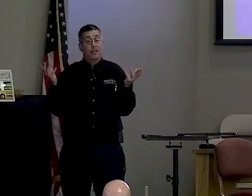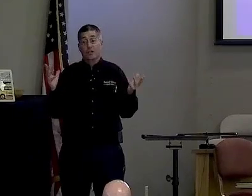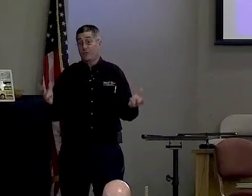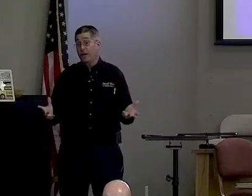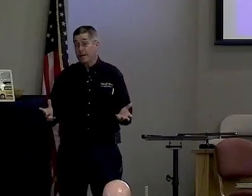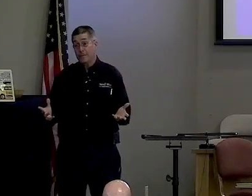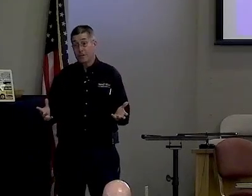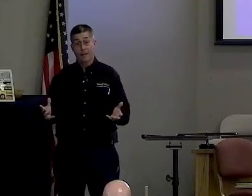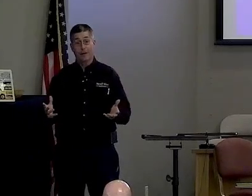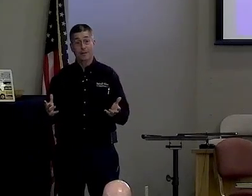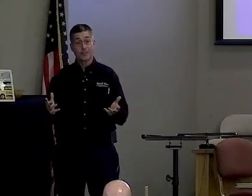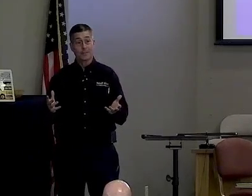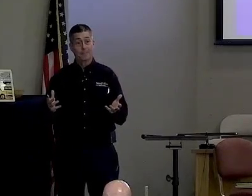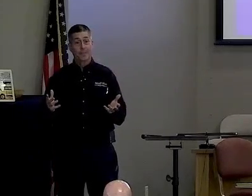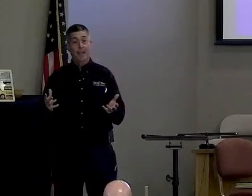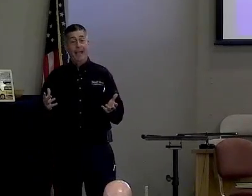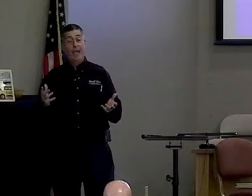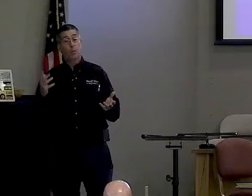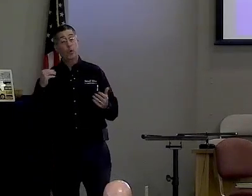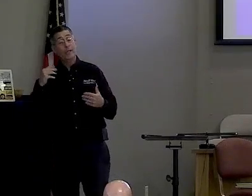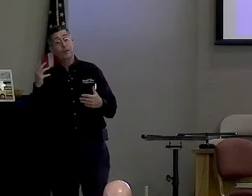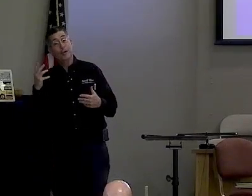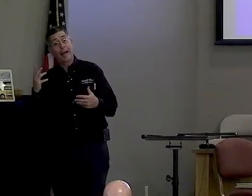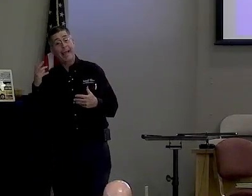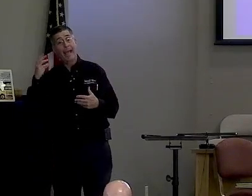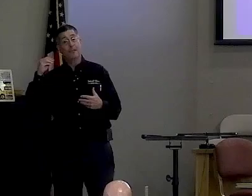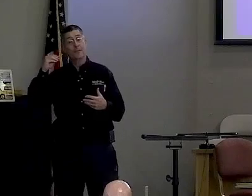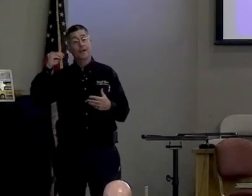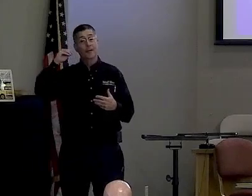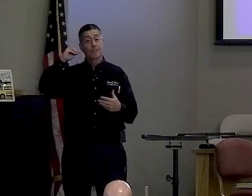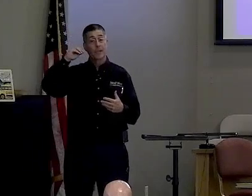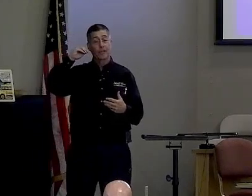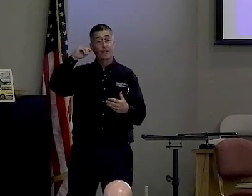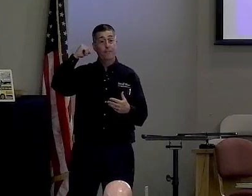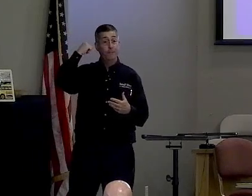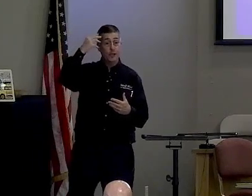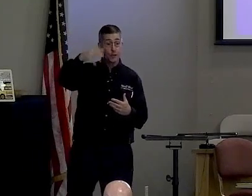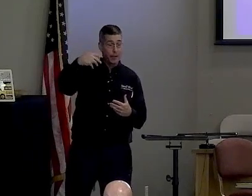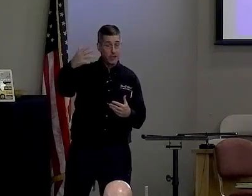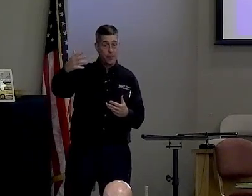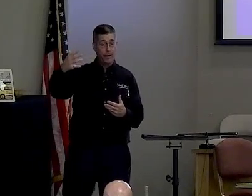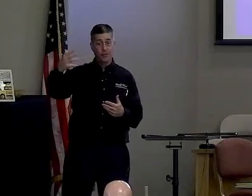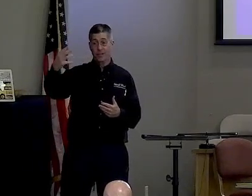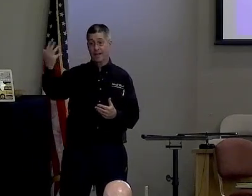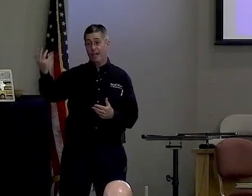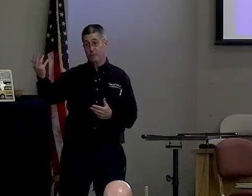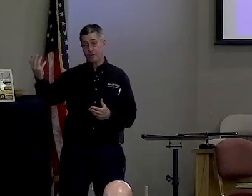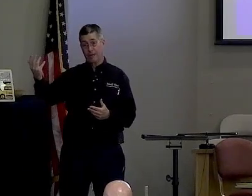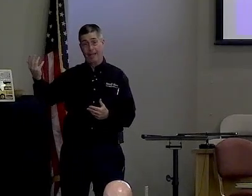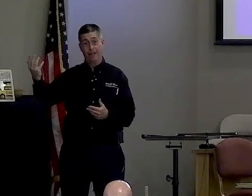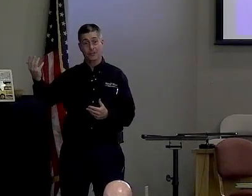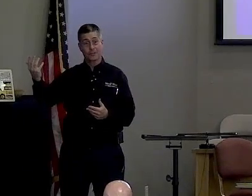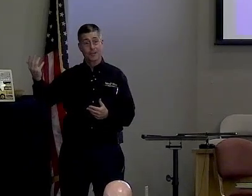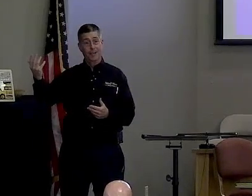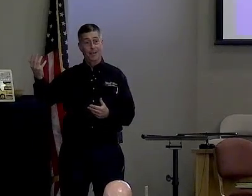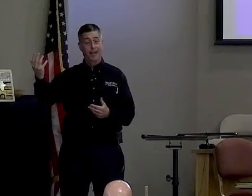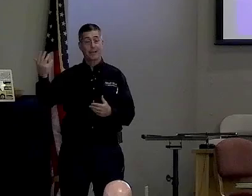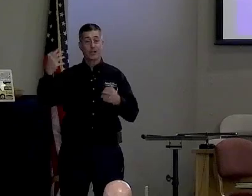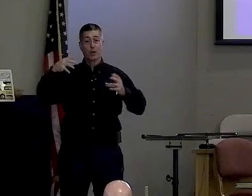is very different than ours. And we do not have the visual experience that a deaf person has unless we